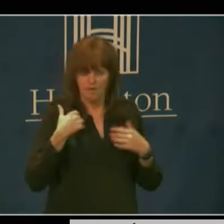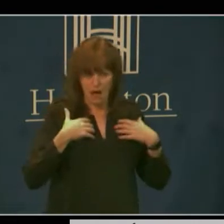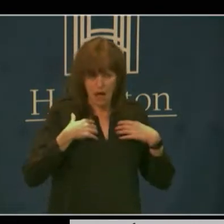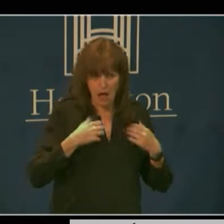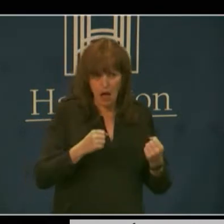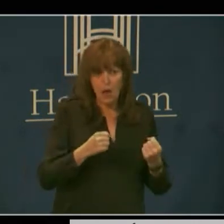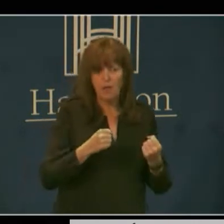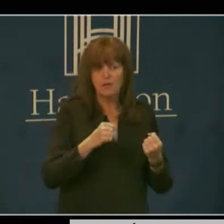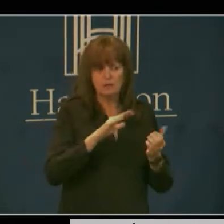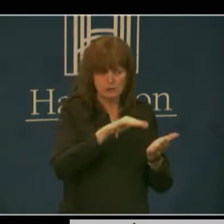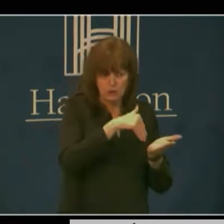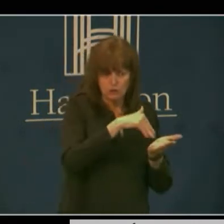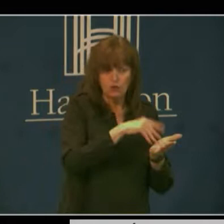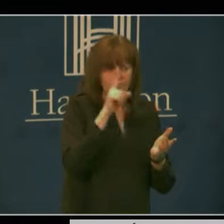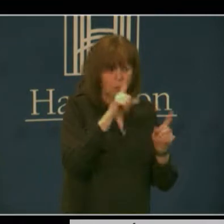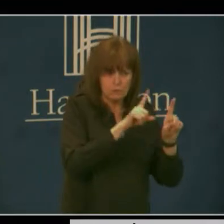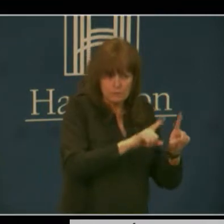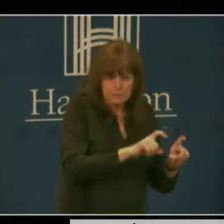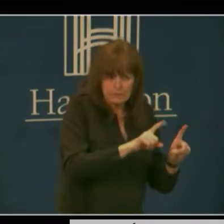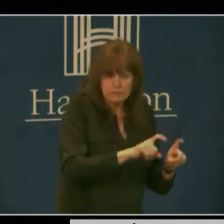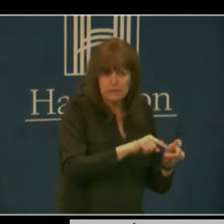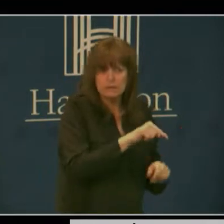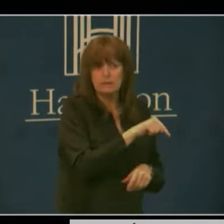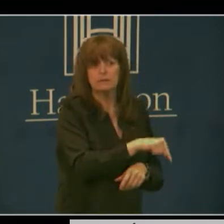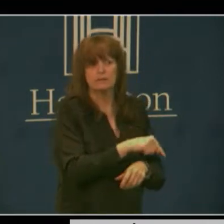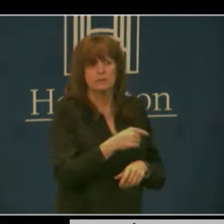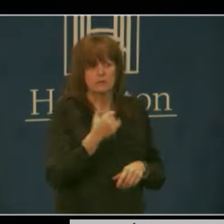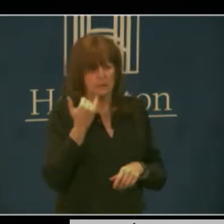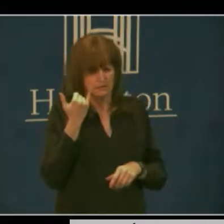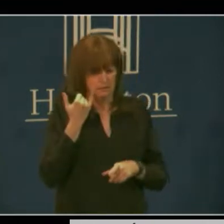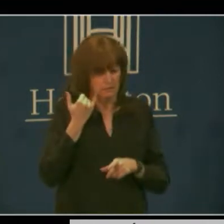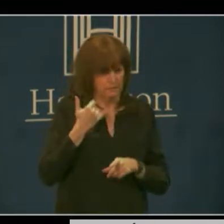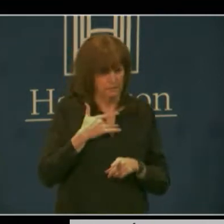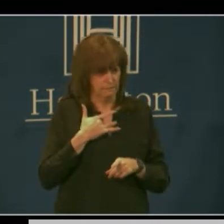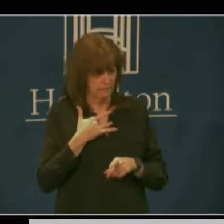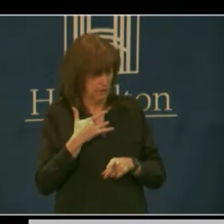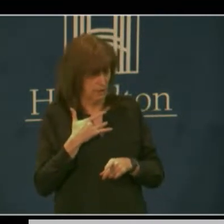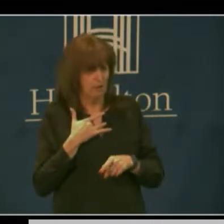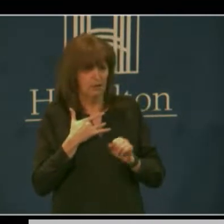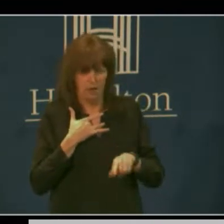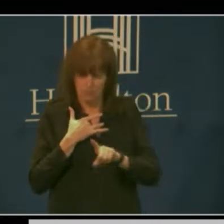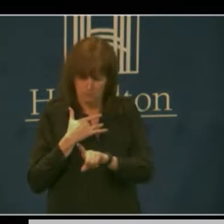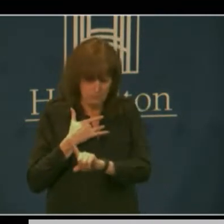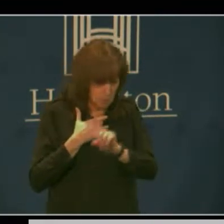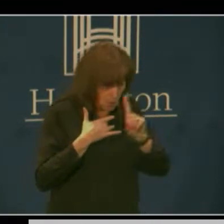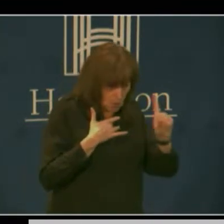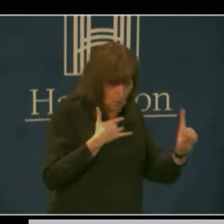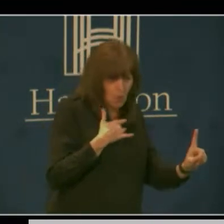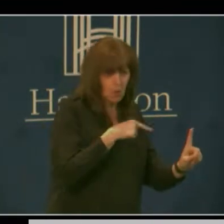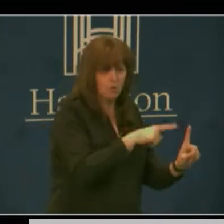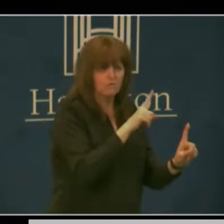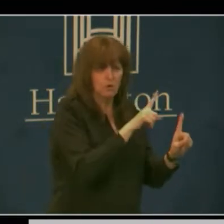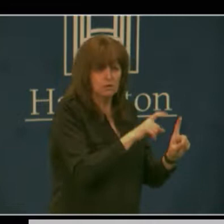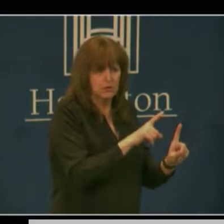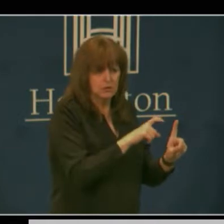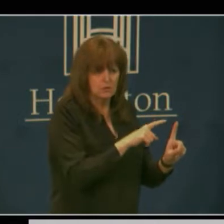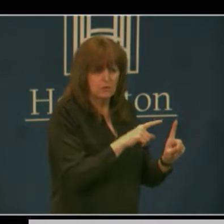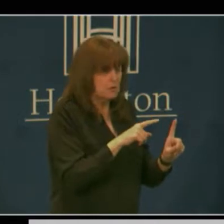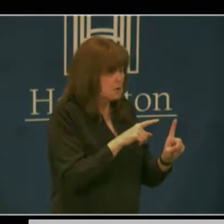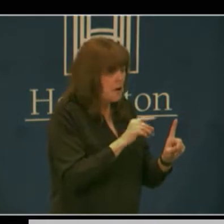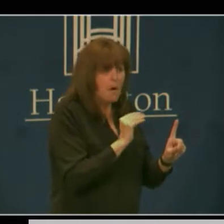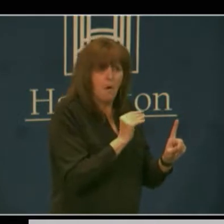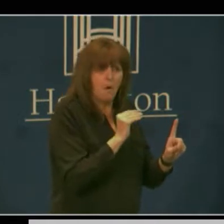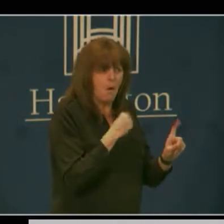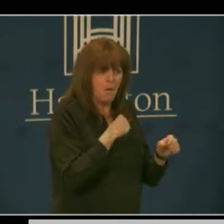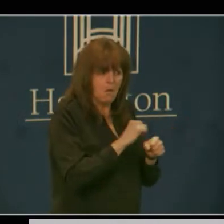around whether someone is COVID-19 positive or not. If they are not positive, they can remain in the shelter. If they are, they will be